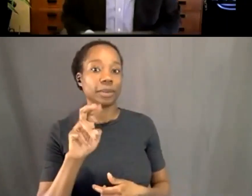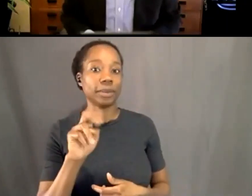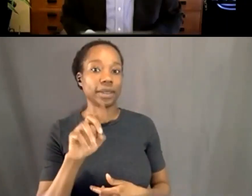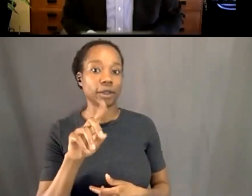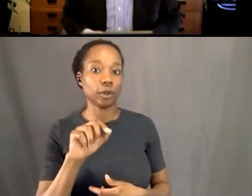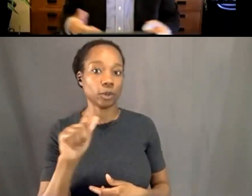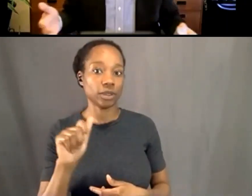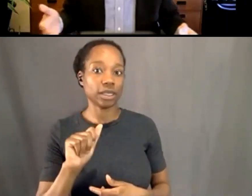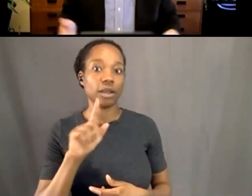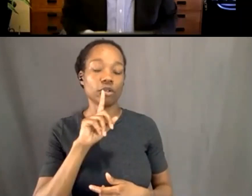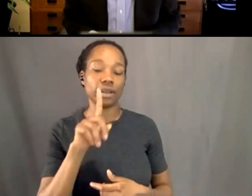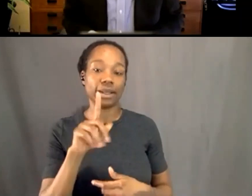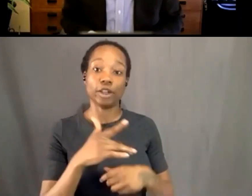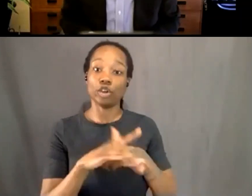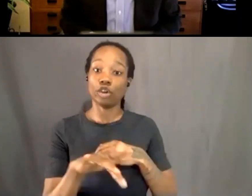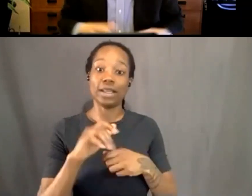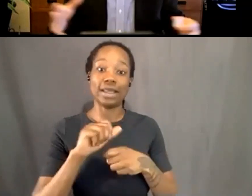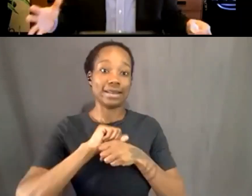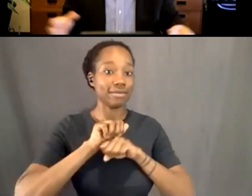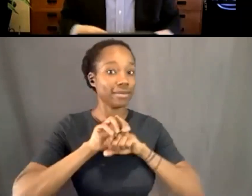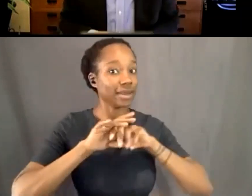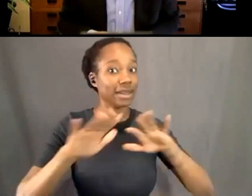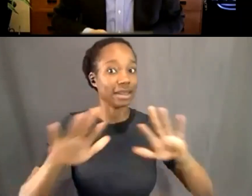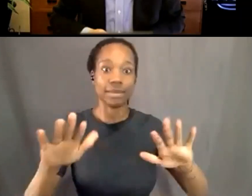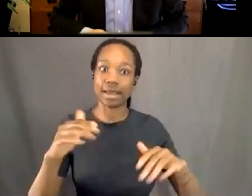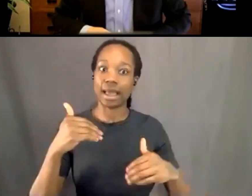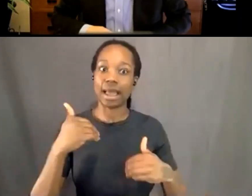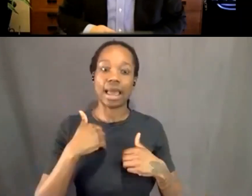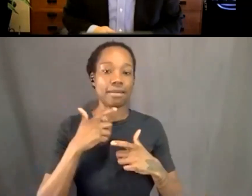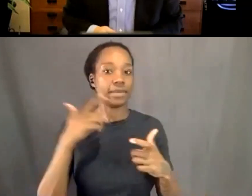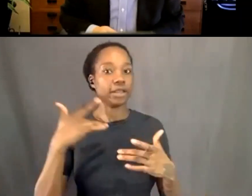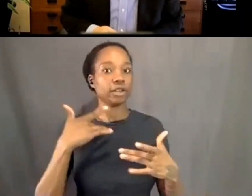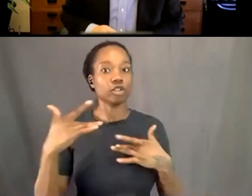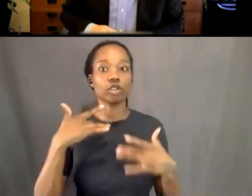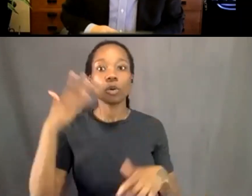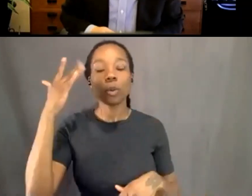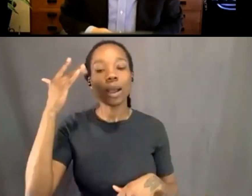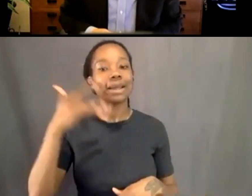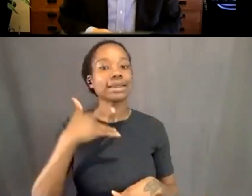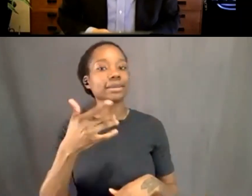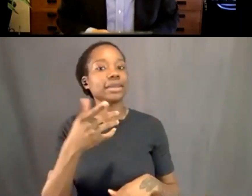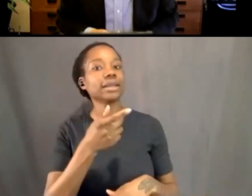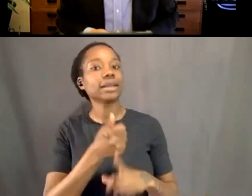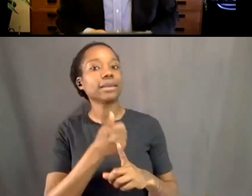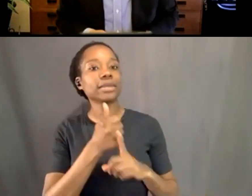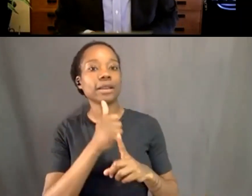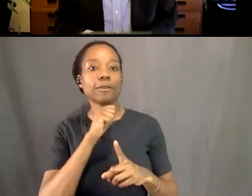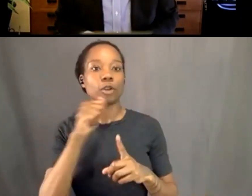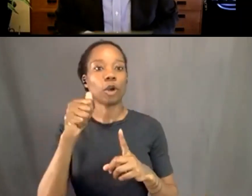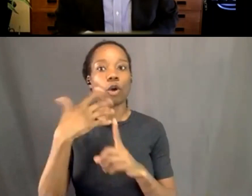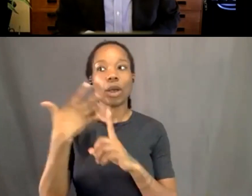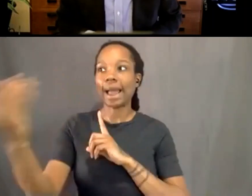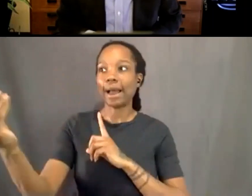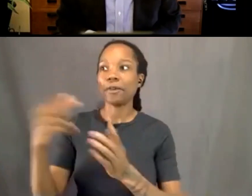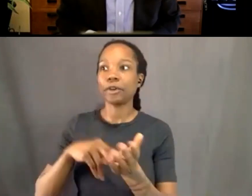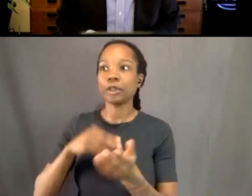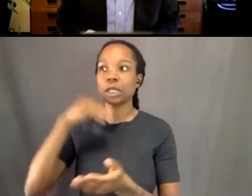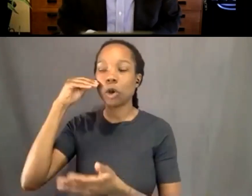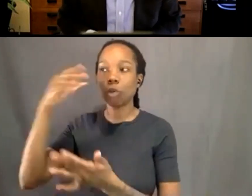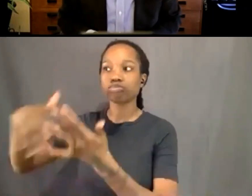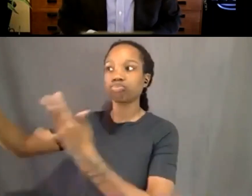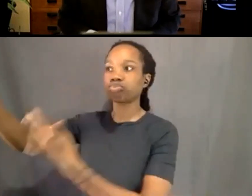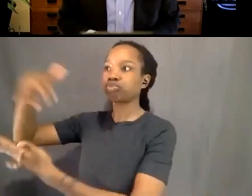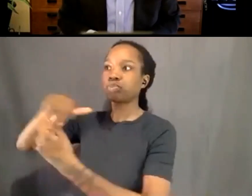residents don't themselves tend to circulate very much outside of nursing homes, the biggest liability in the nursing homes was the